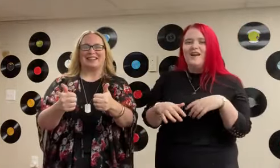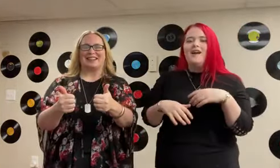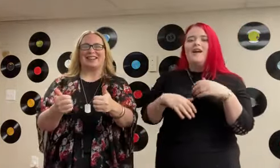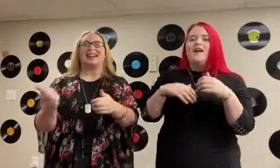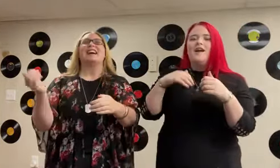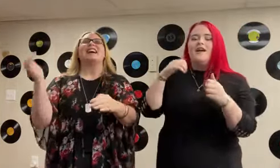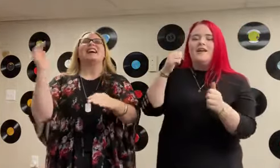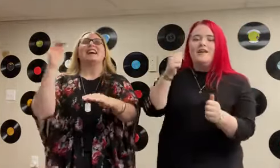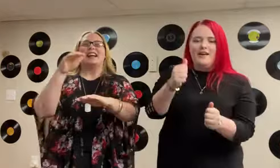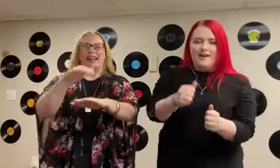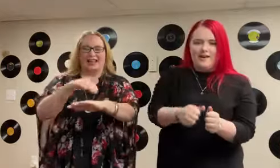Ready?